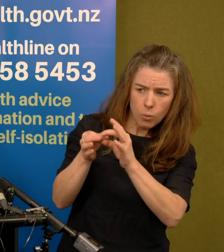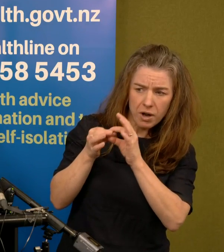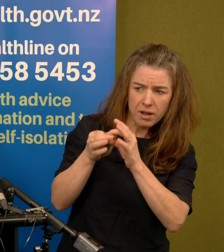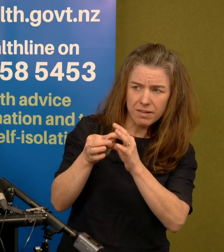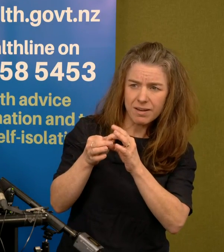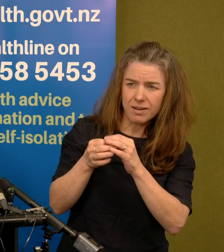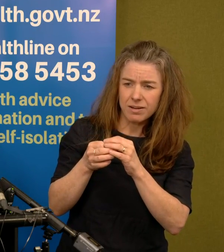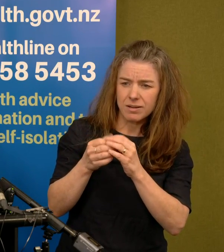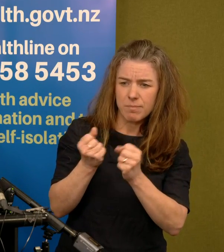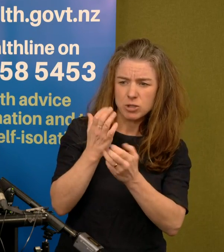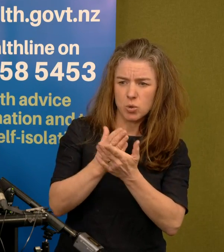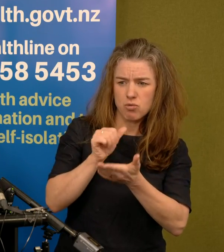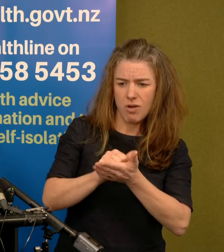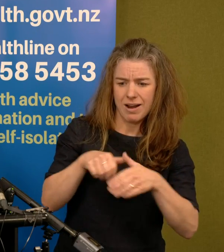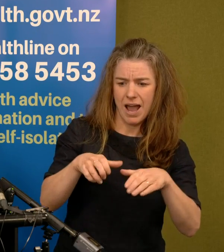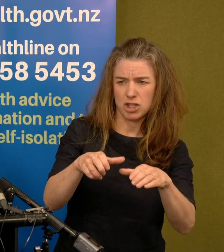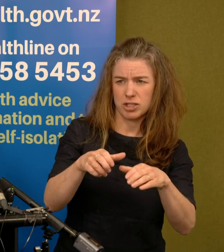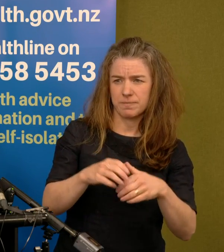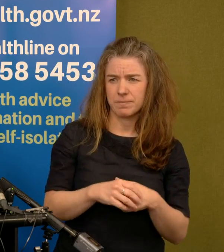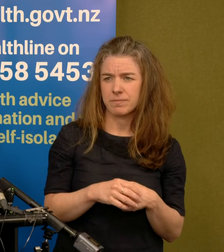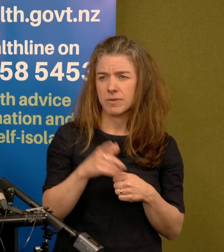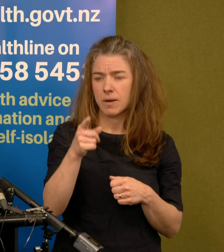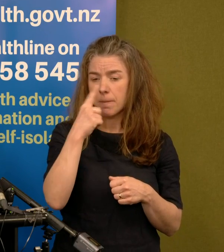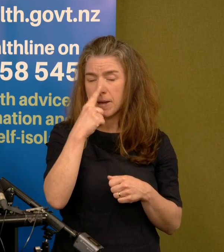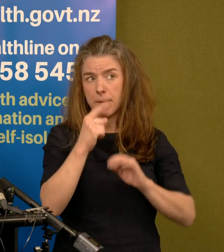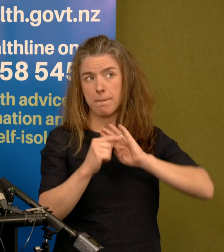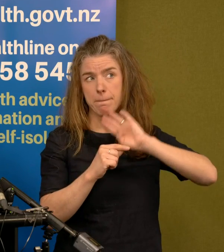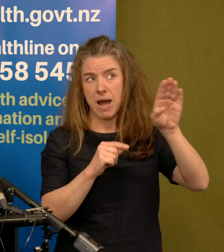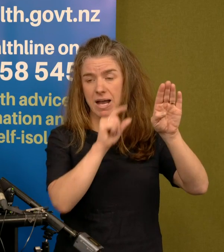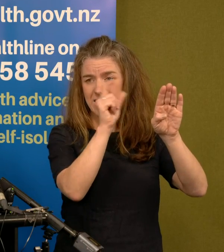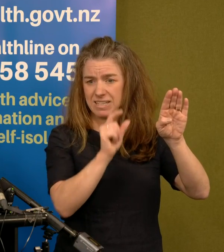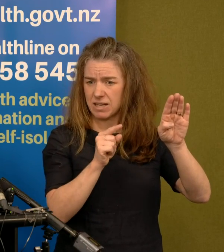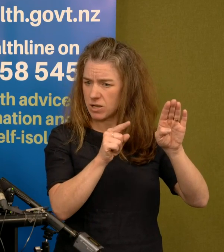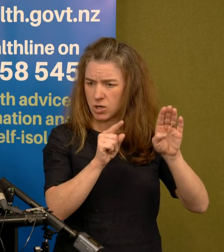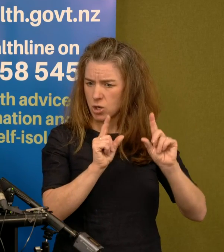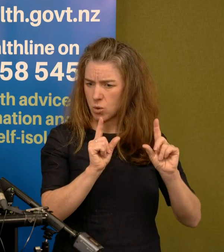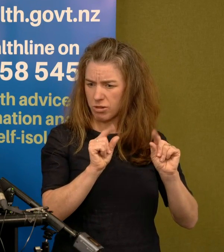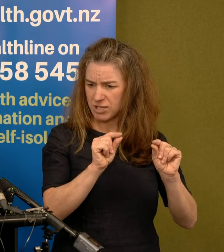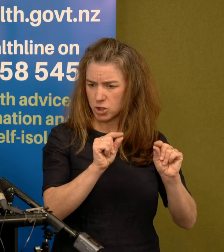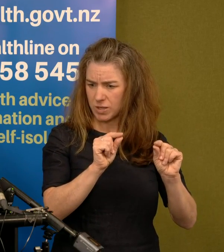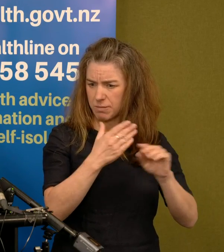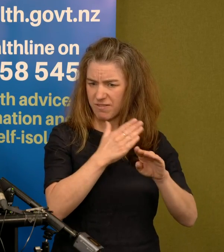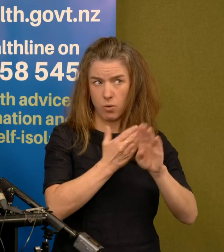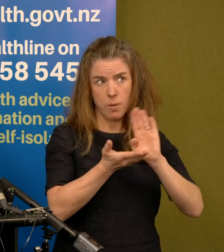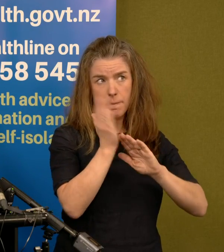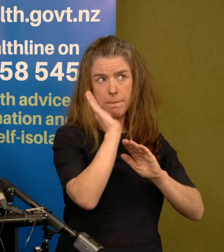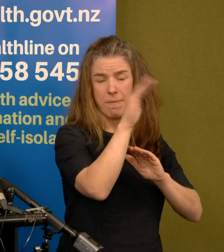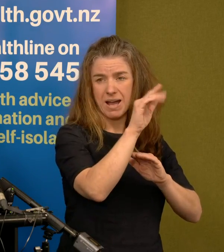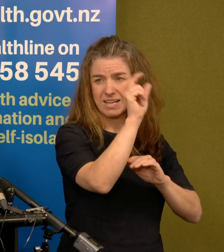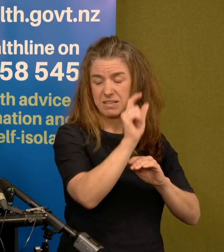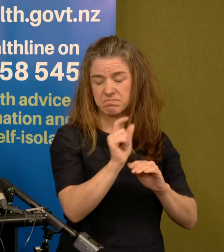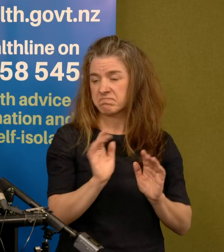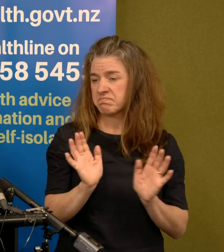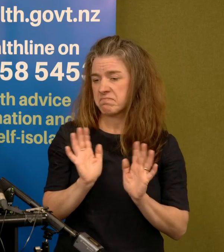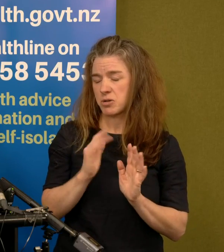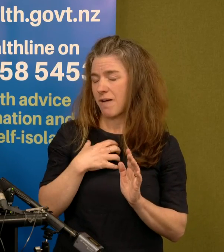can get the right actions to be taken there. And the ones who have gone back now, do you know what they did before they went back? No, that's all the